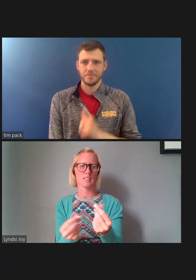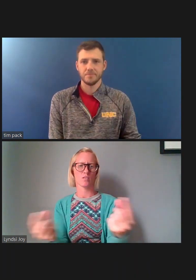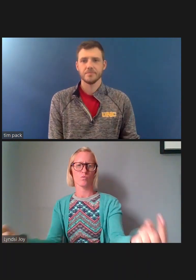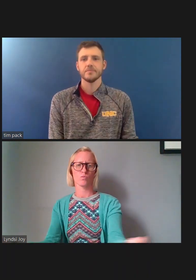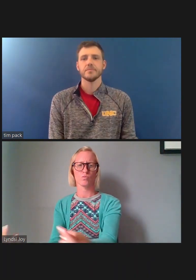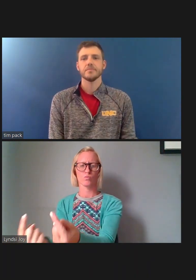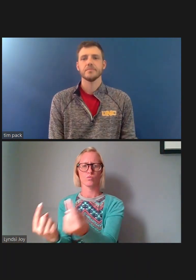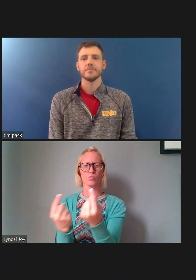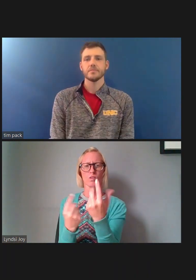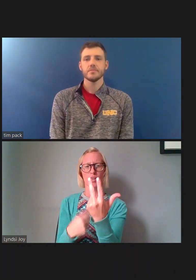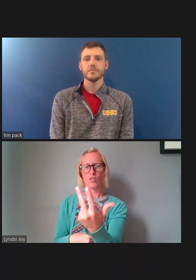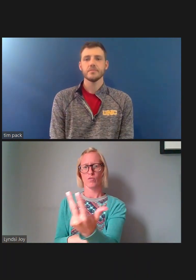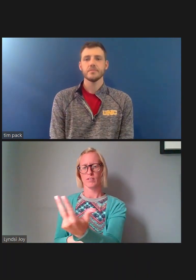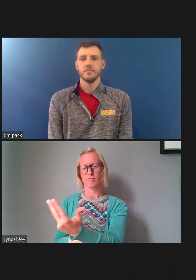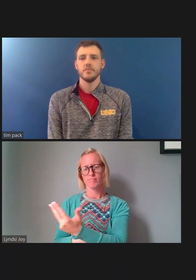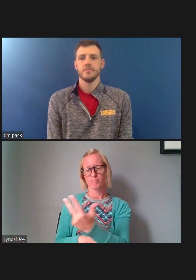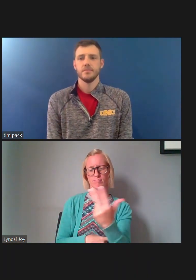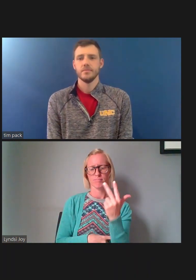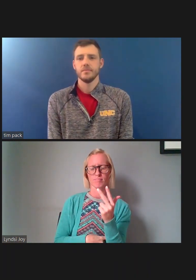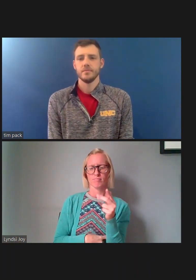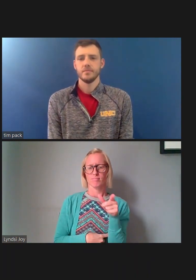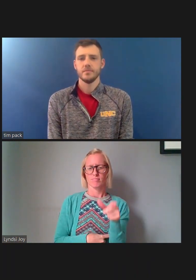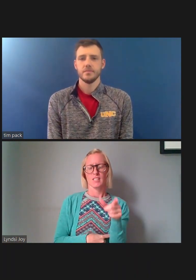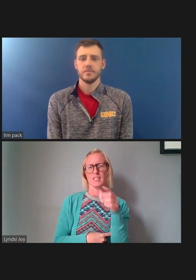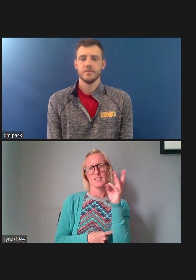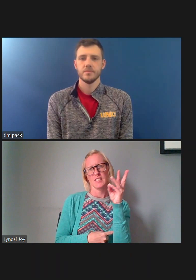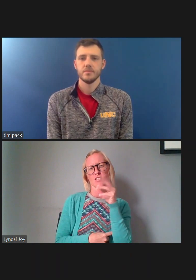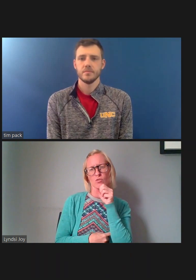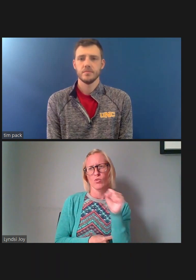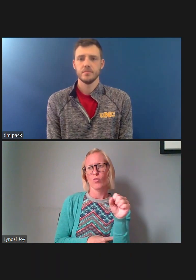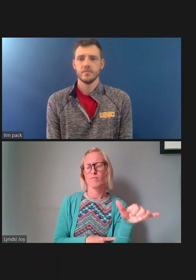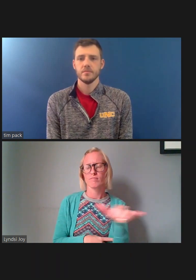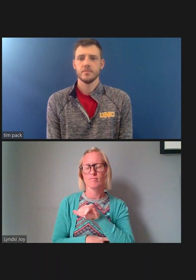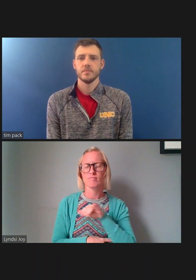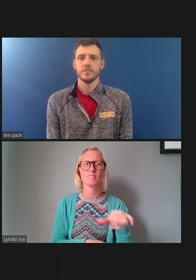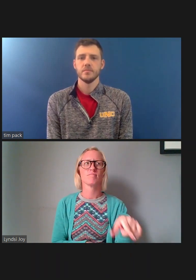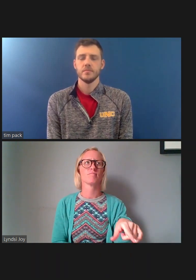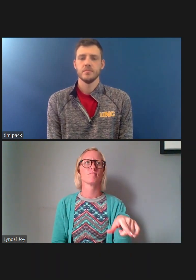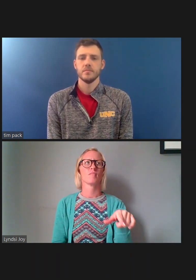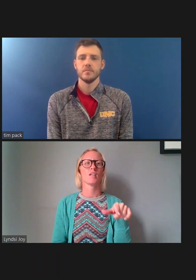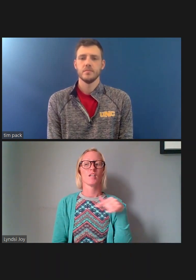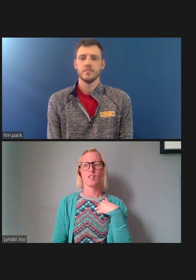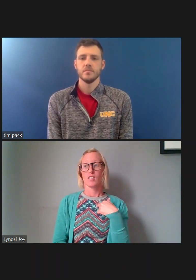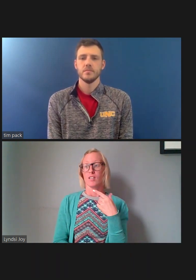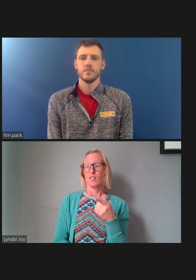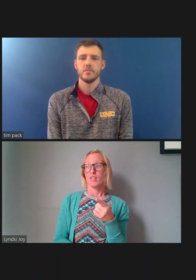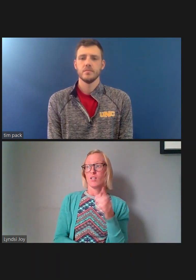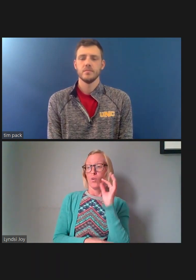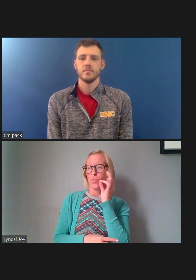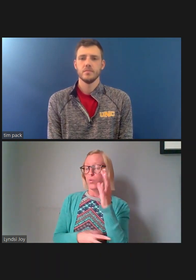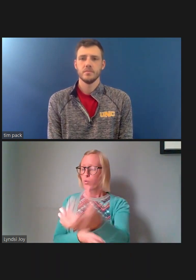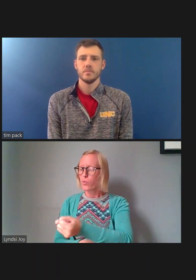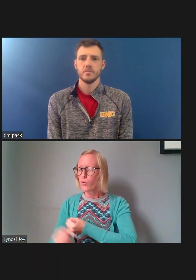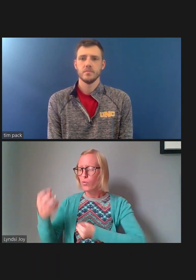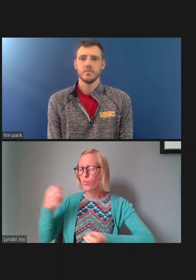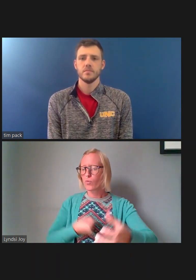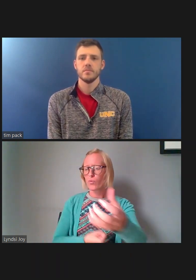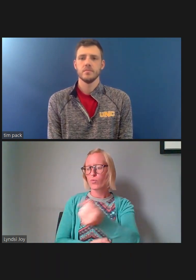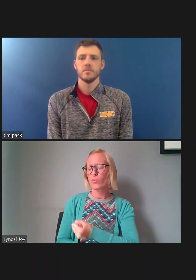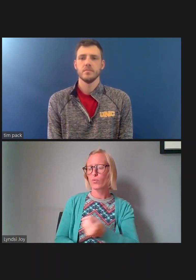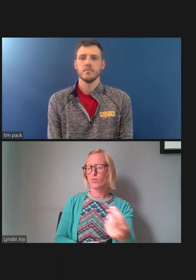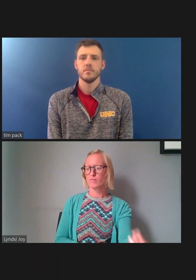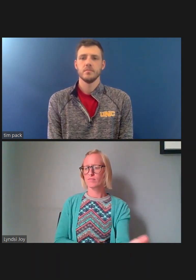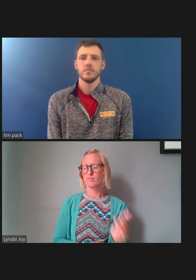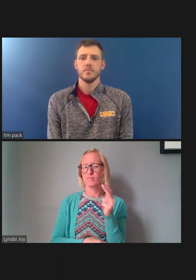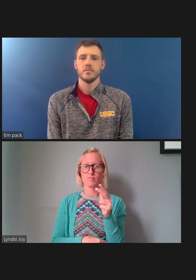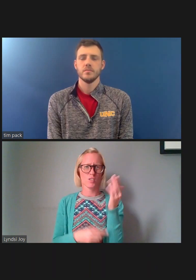3 small children, no older than Johnny, appeared from startlingly close at hand, where they had been gorging fruit in the forest. A dark little